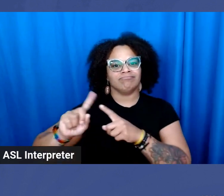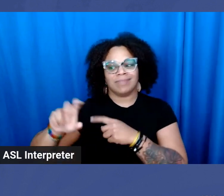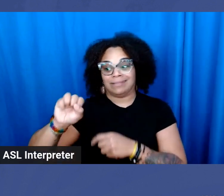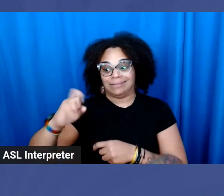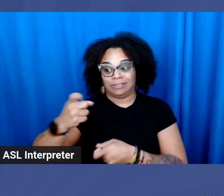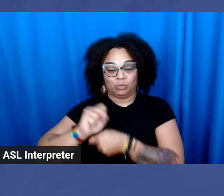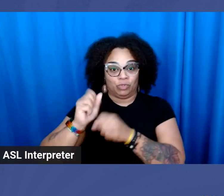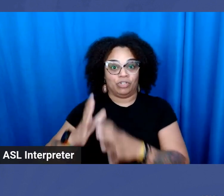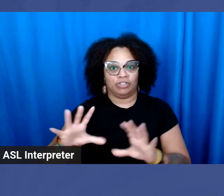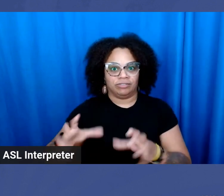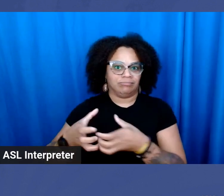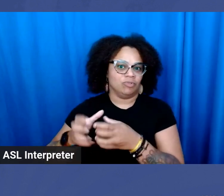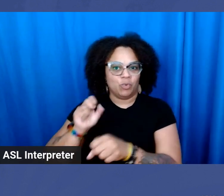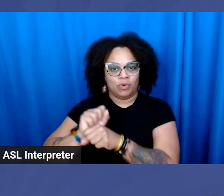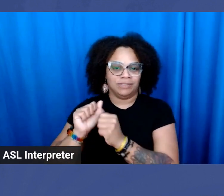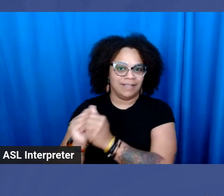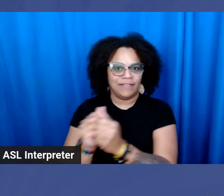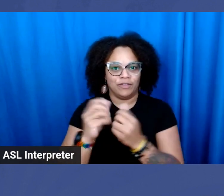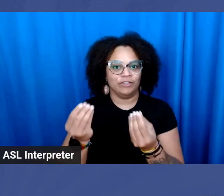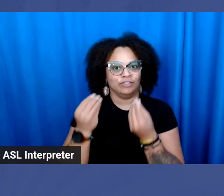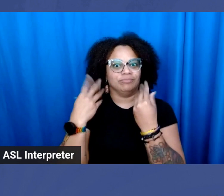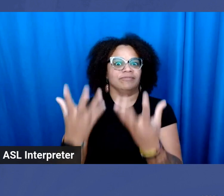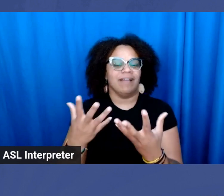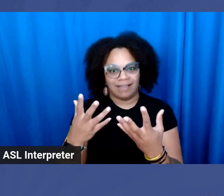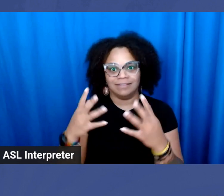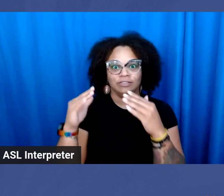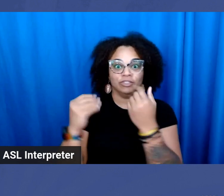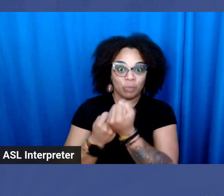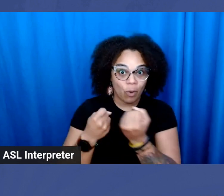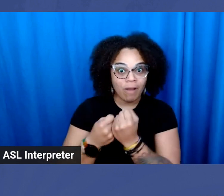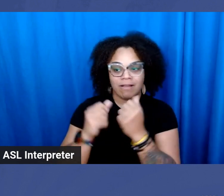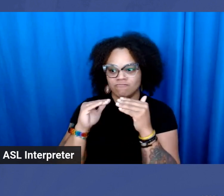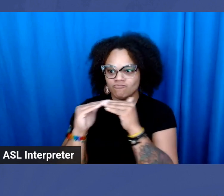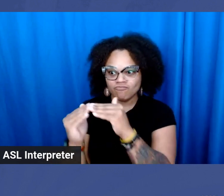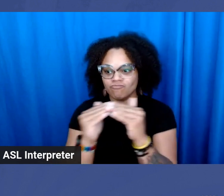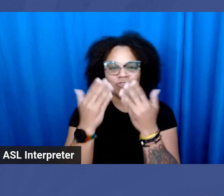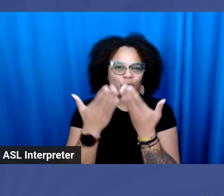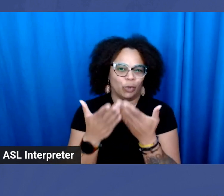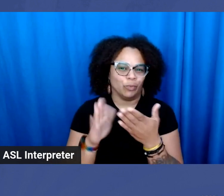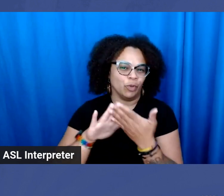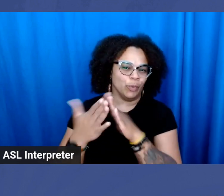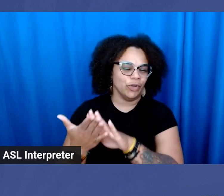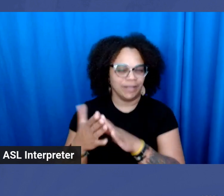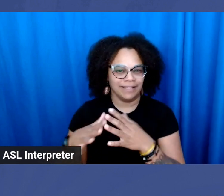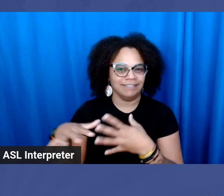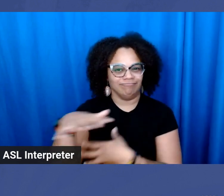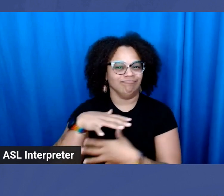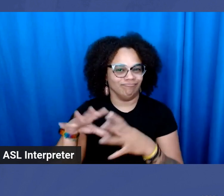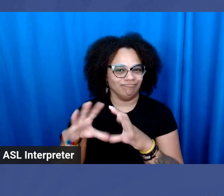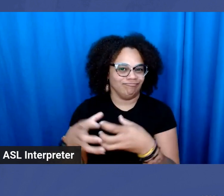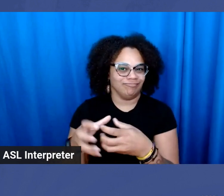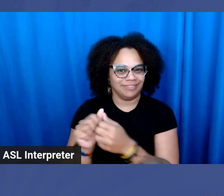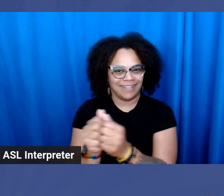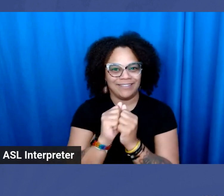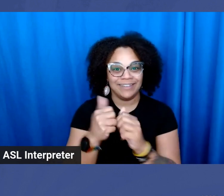health support, and general community. So, our next speaker, let's welcome Mo.